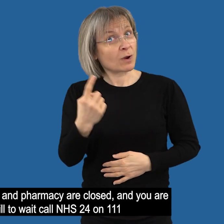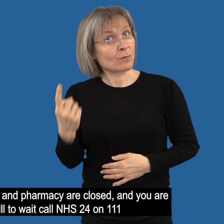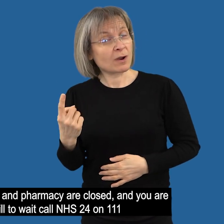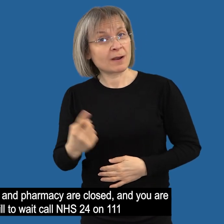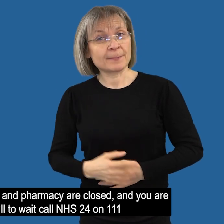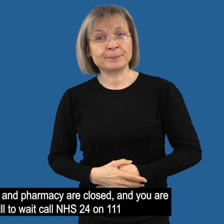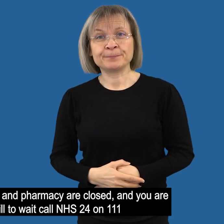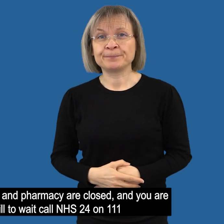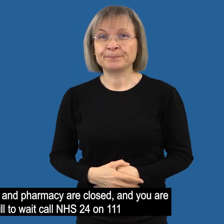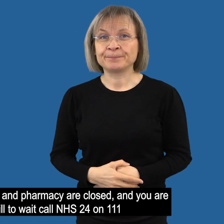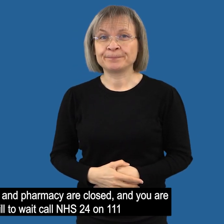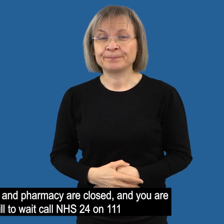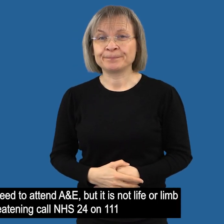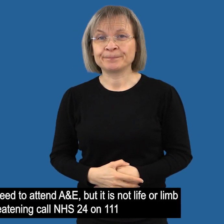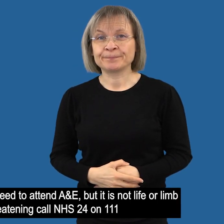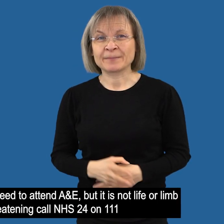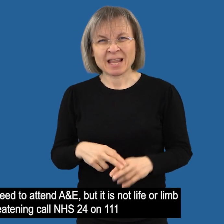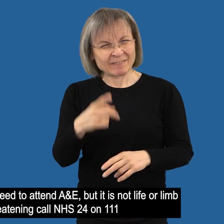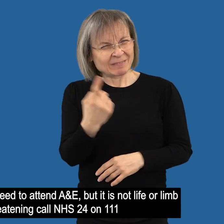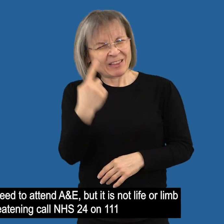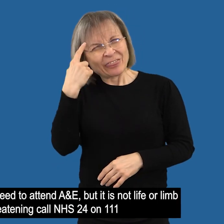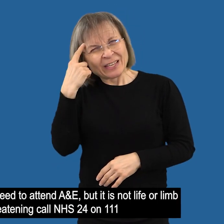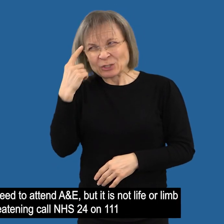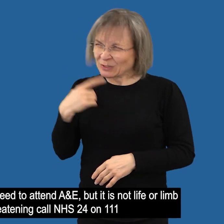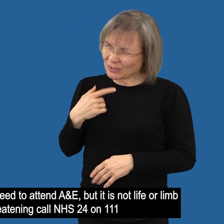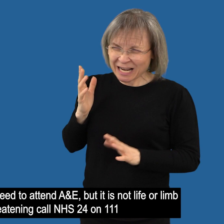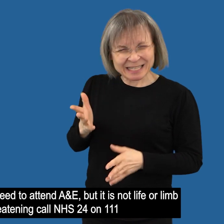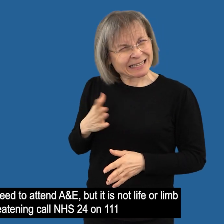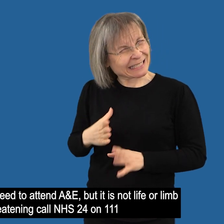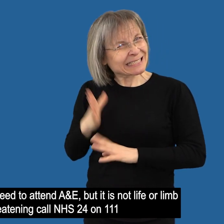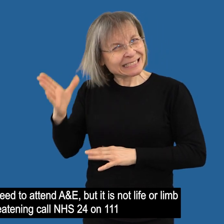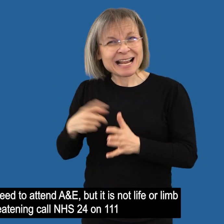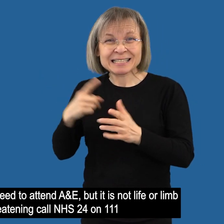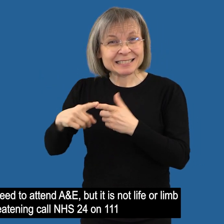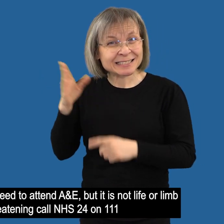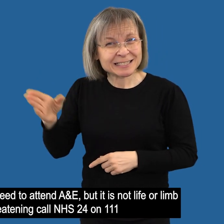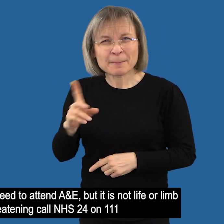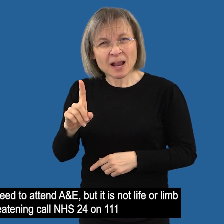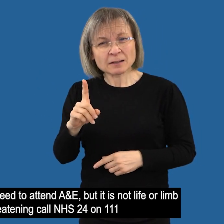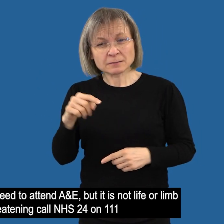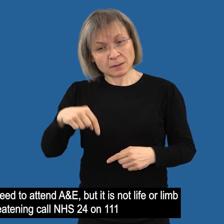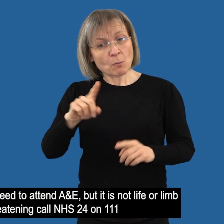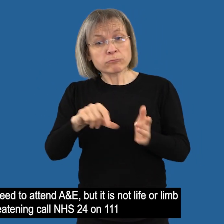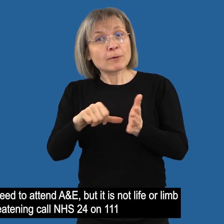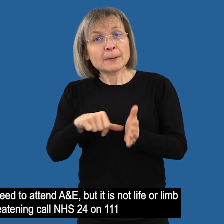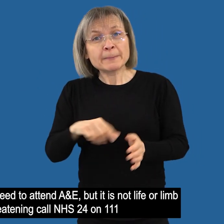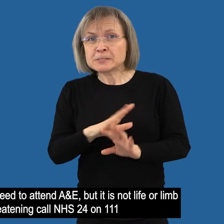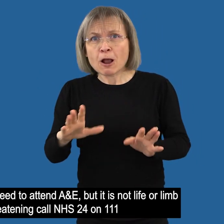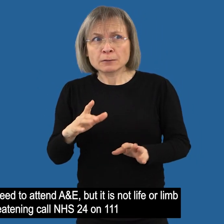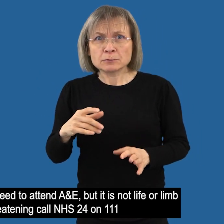111. If you think you need to attend A&E, but it is not life or limb threatening, call NHS 24